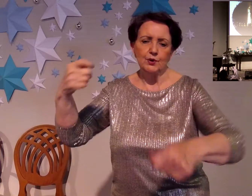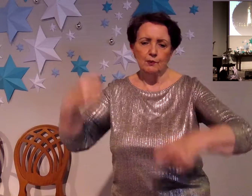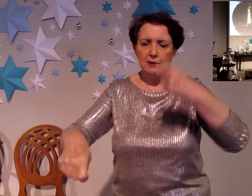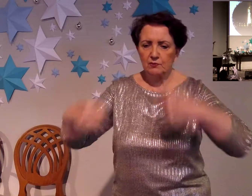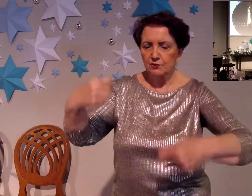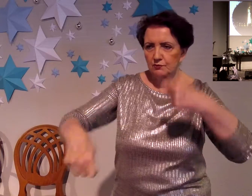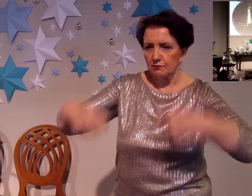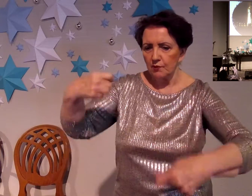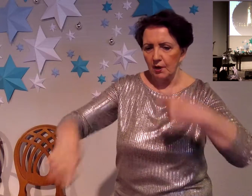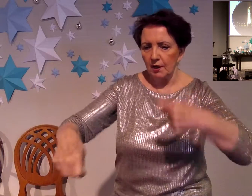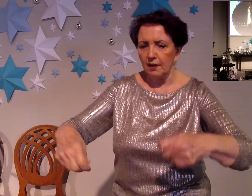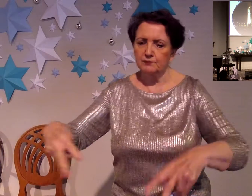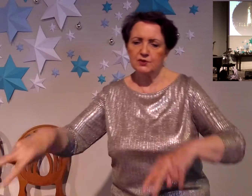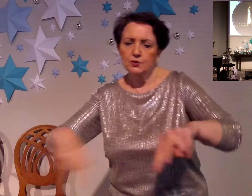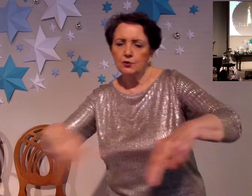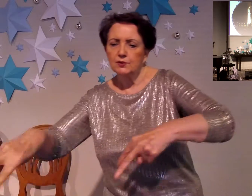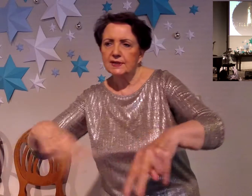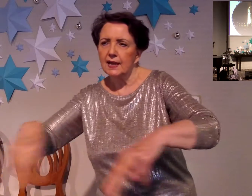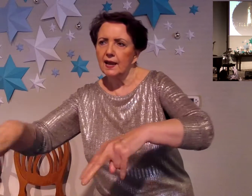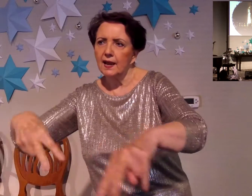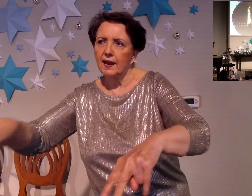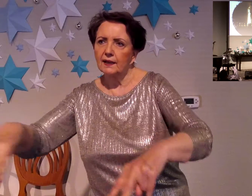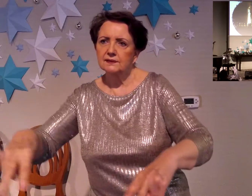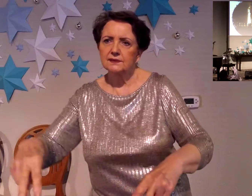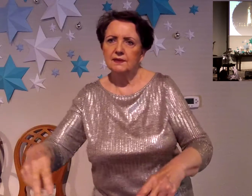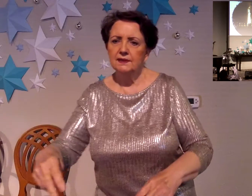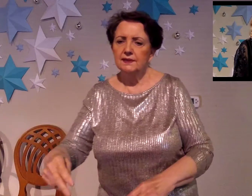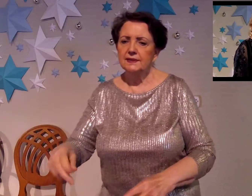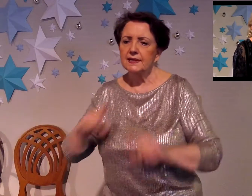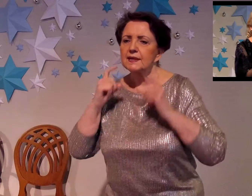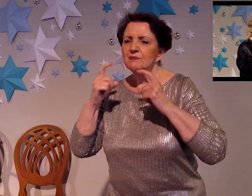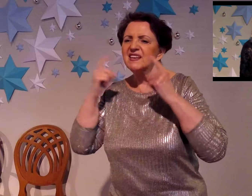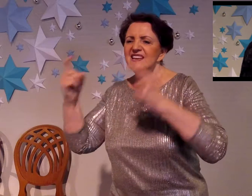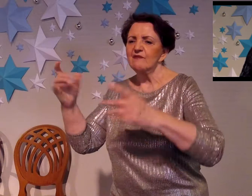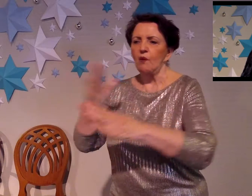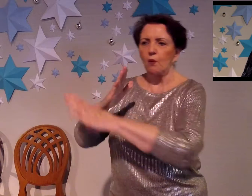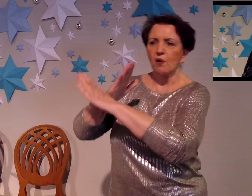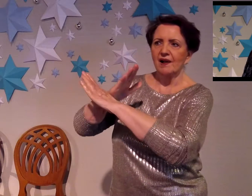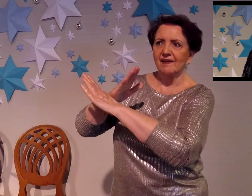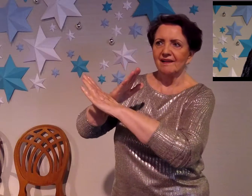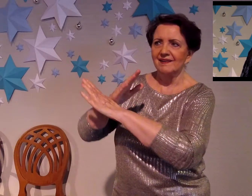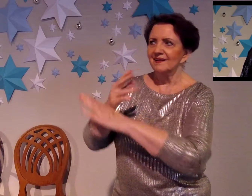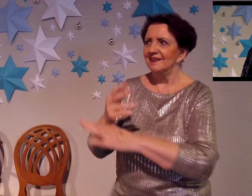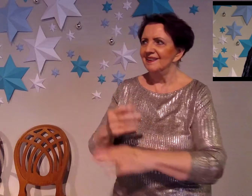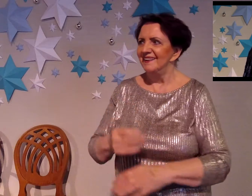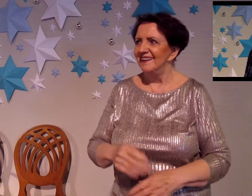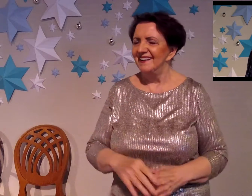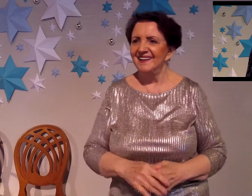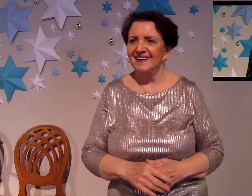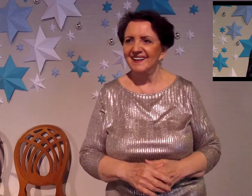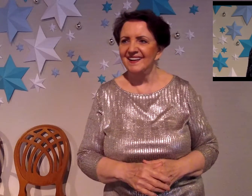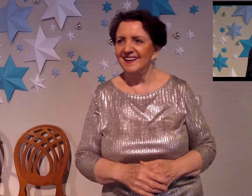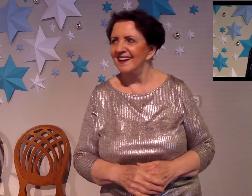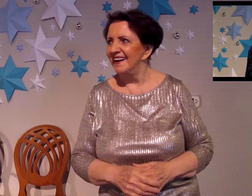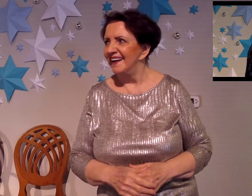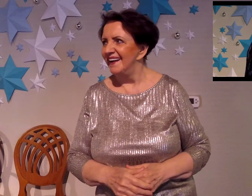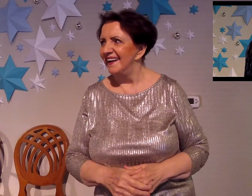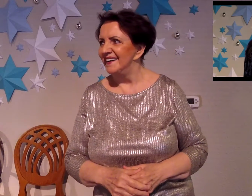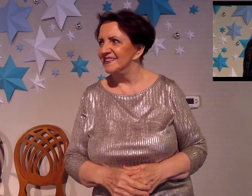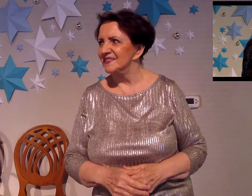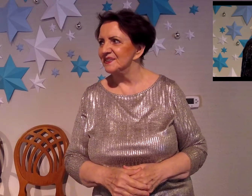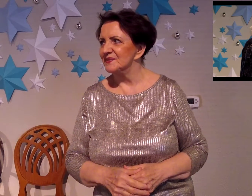dance around it to ward off the evil spirits. Did you do that last night? Probably not,